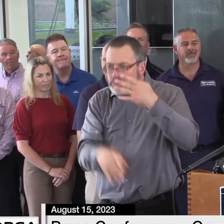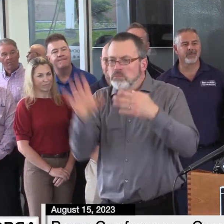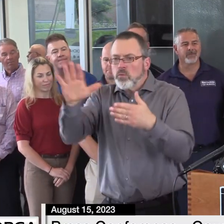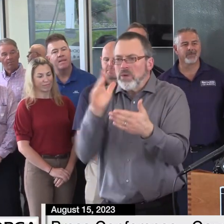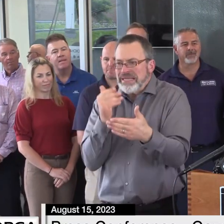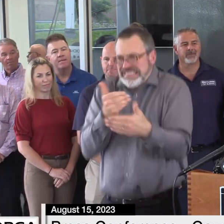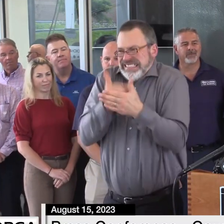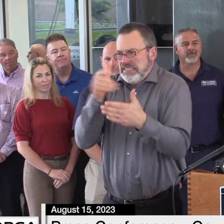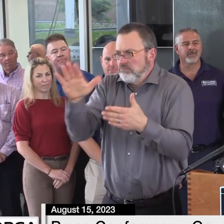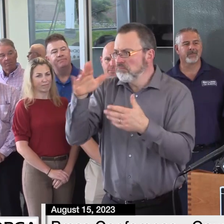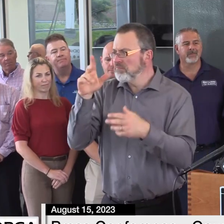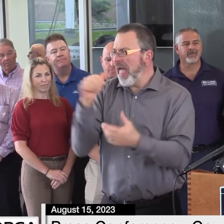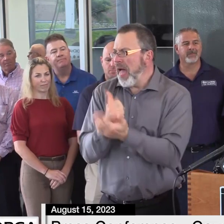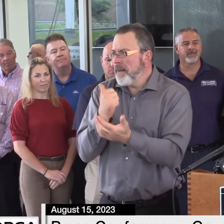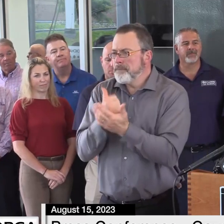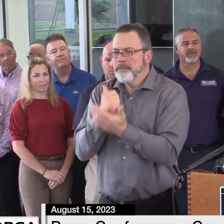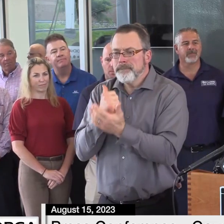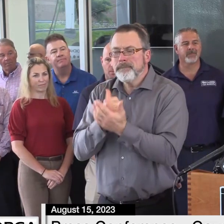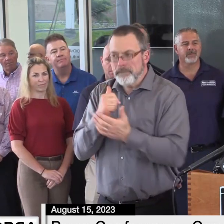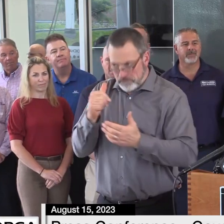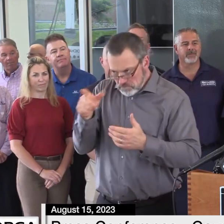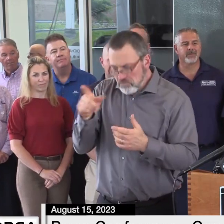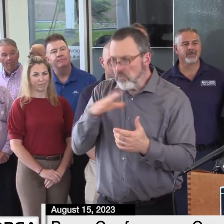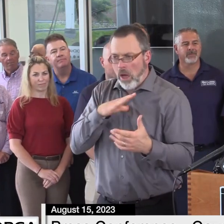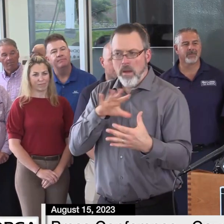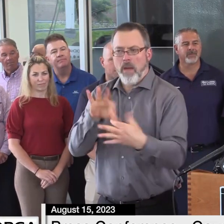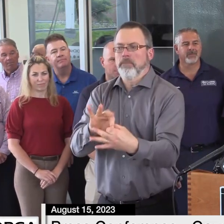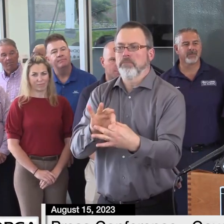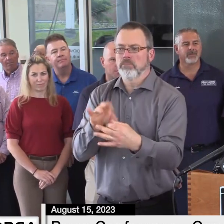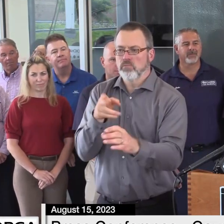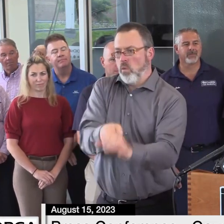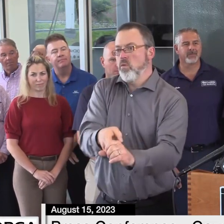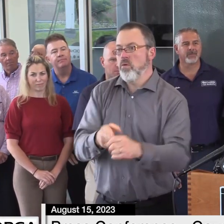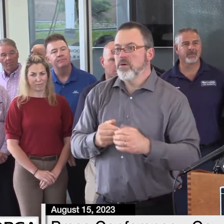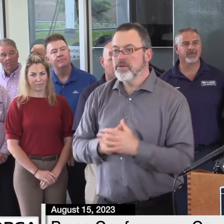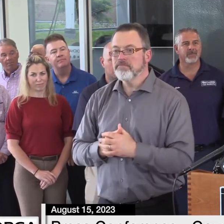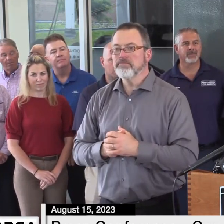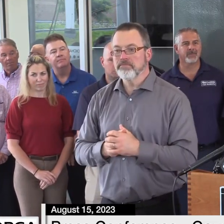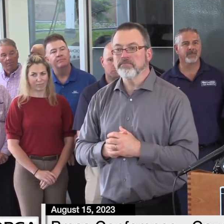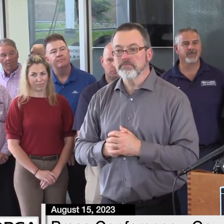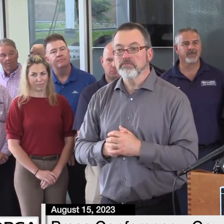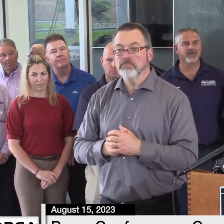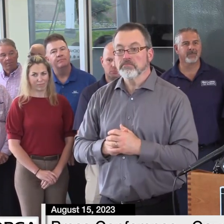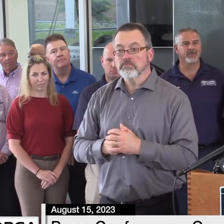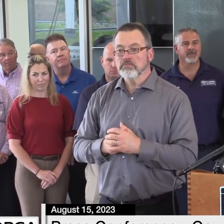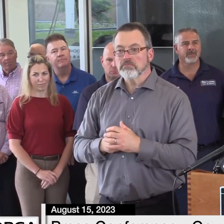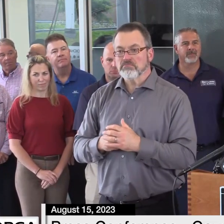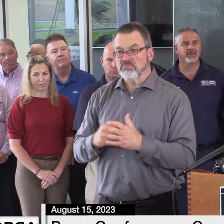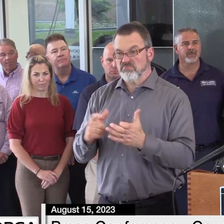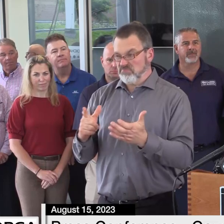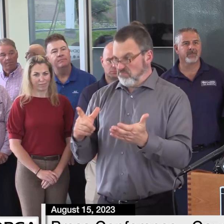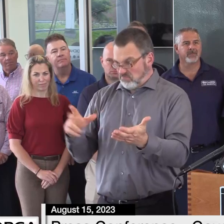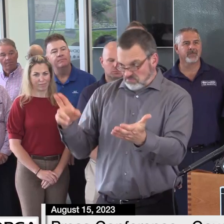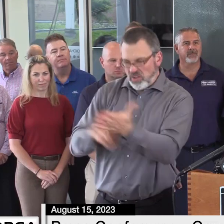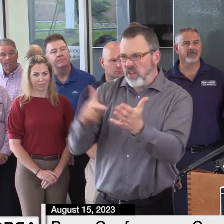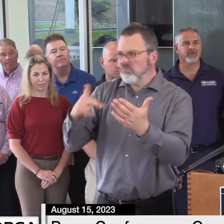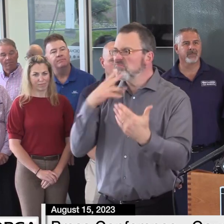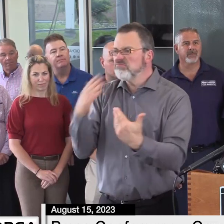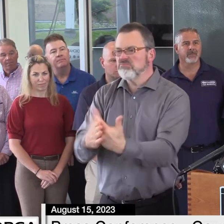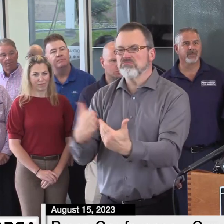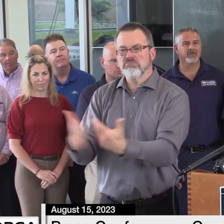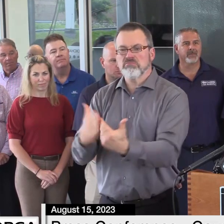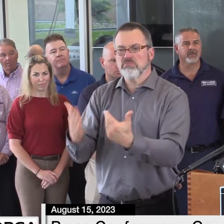of your hands and help and sign up. We have a Green Up Vermont